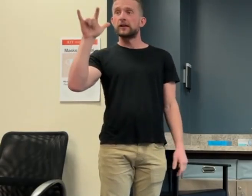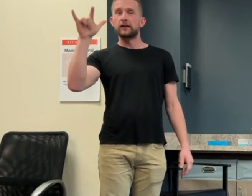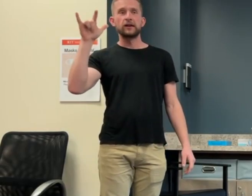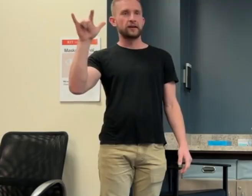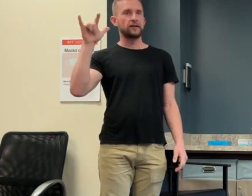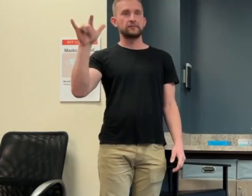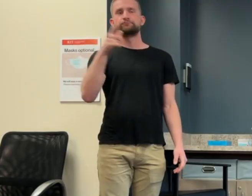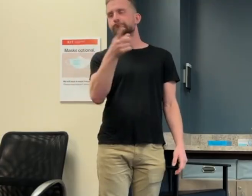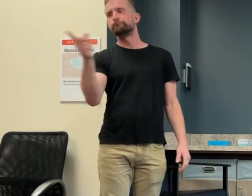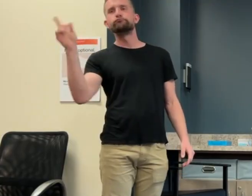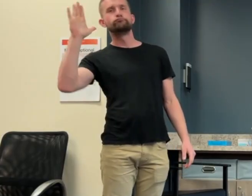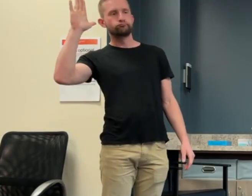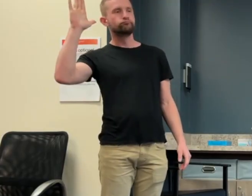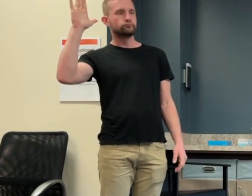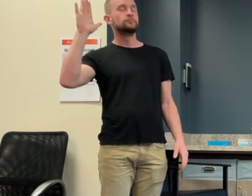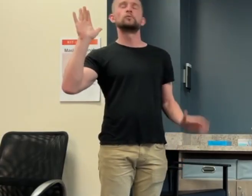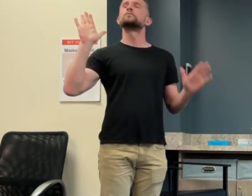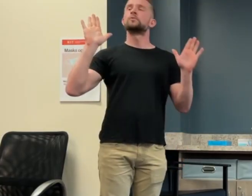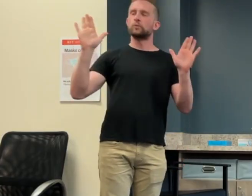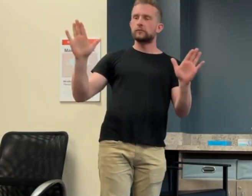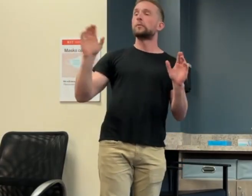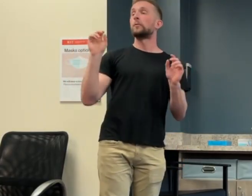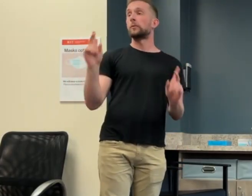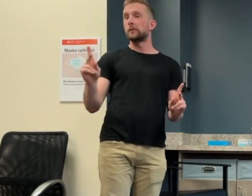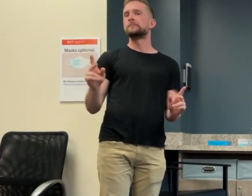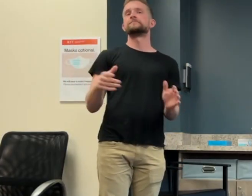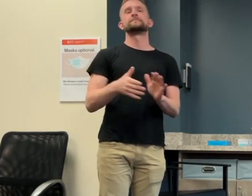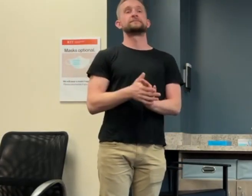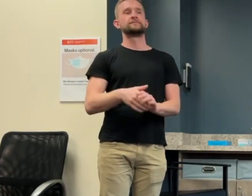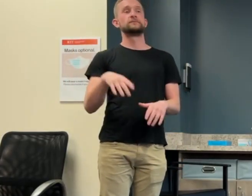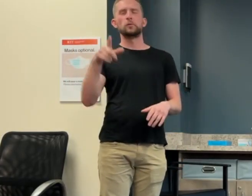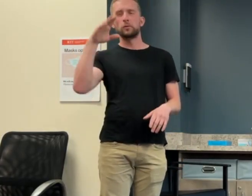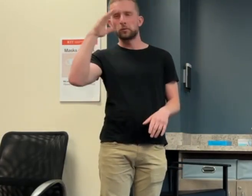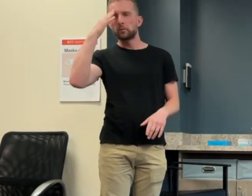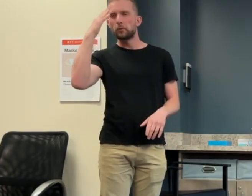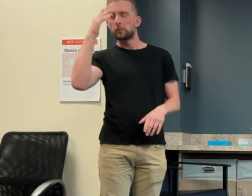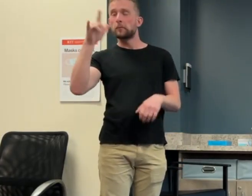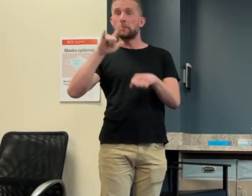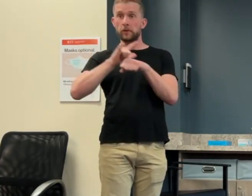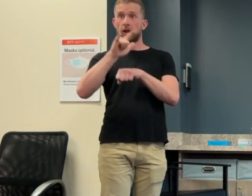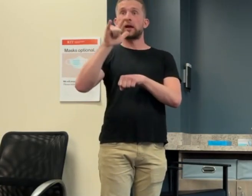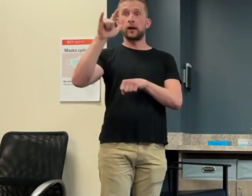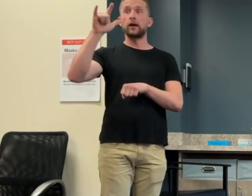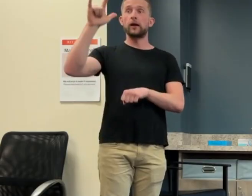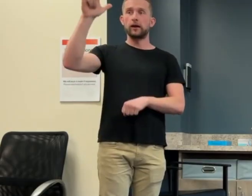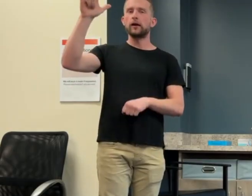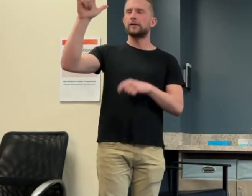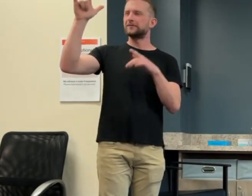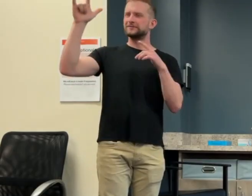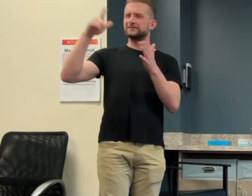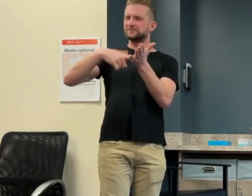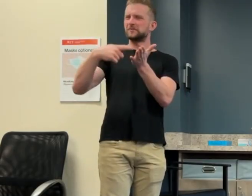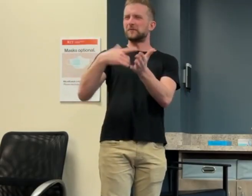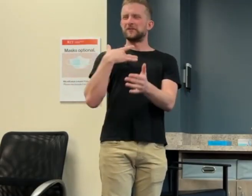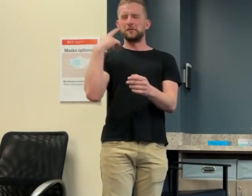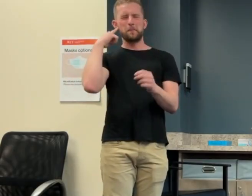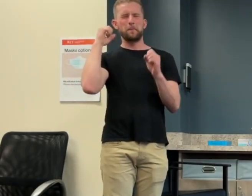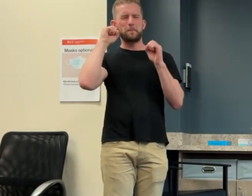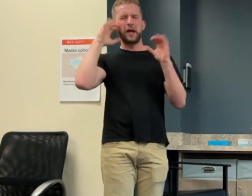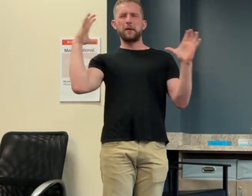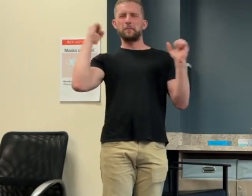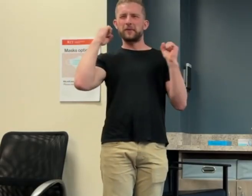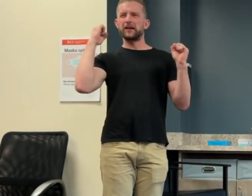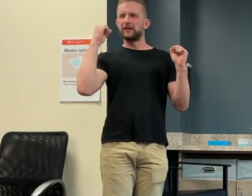Great. Okay. When the plane has taken off, have you ever felt your ears pop or felt